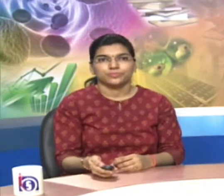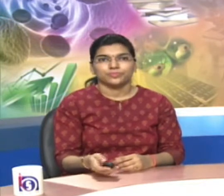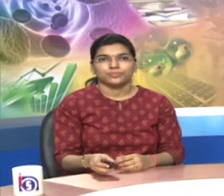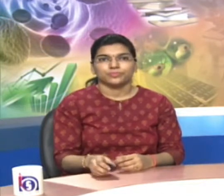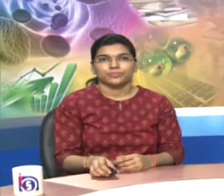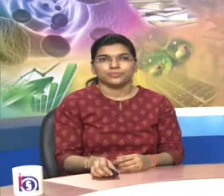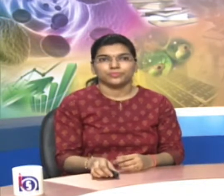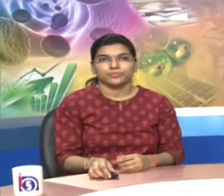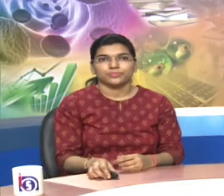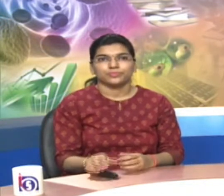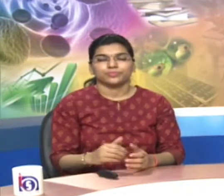box.